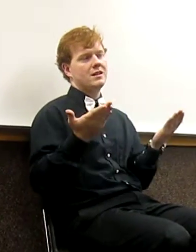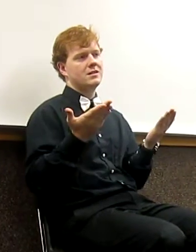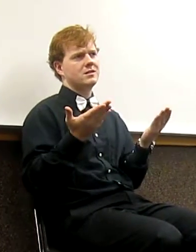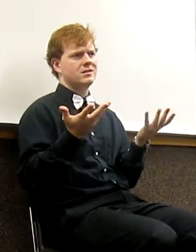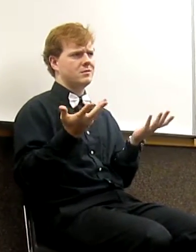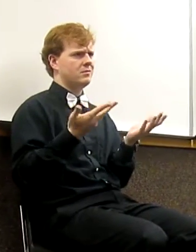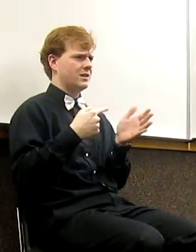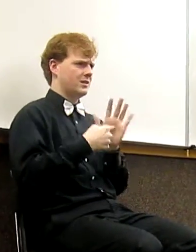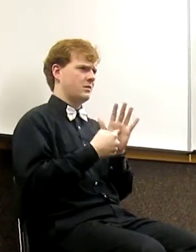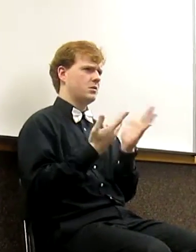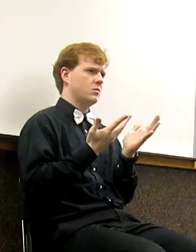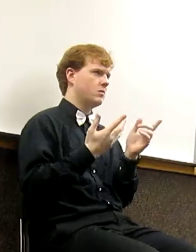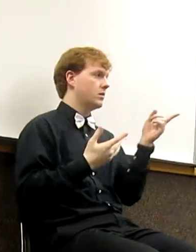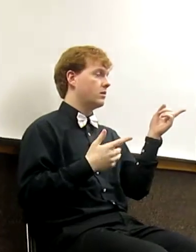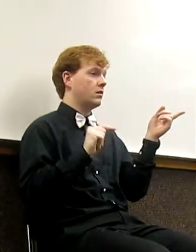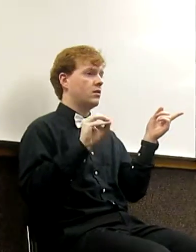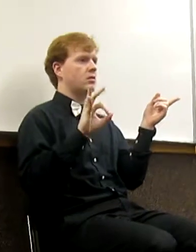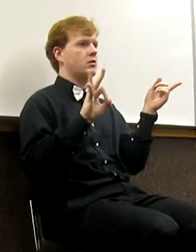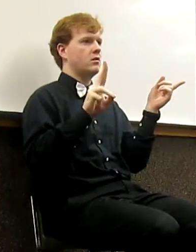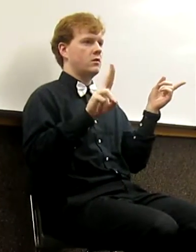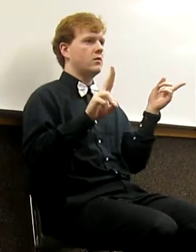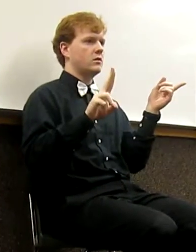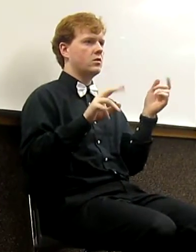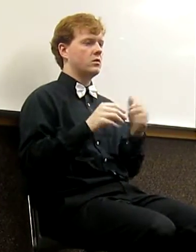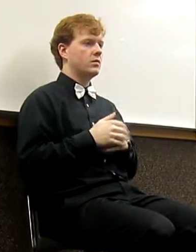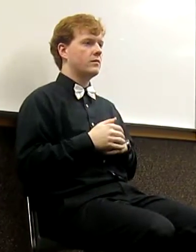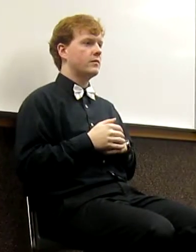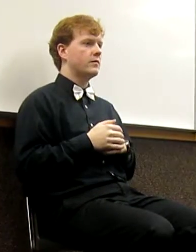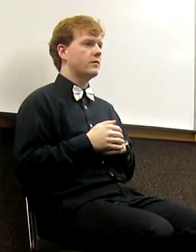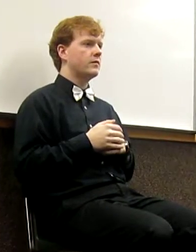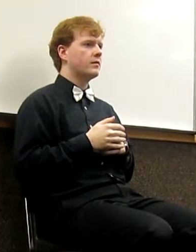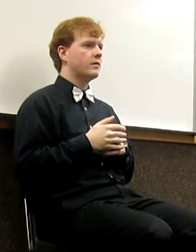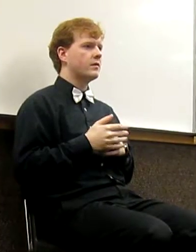few of those. Tofu, yeah, that's incomplete, whoever said that.